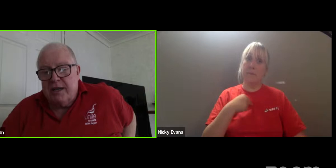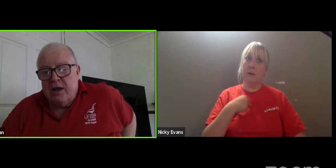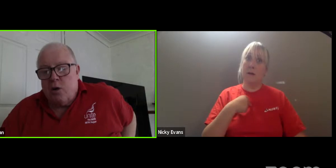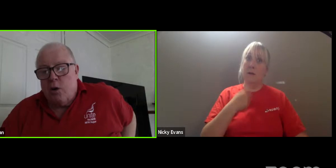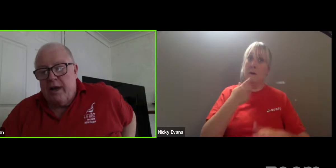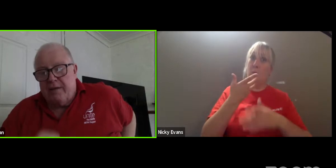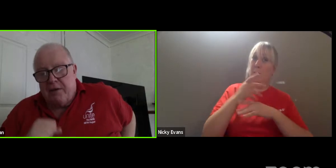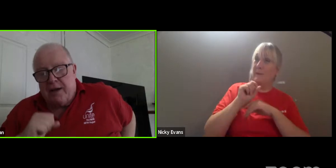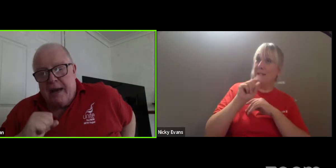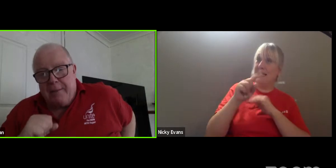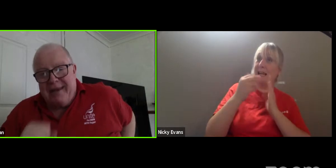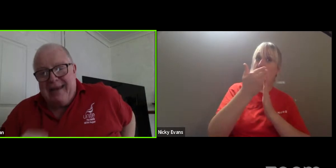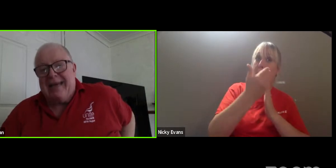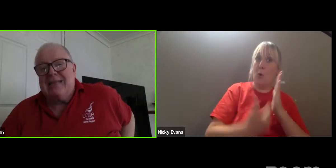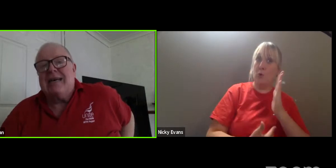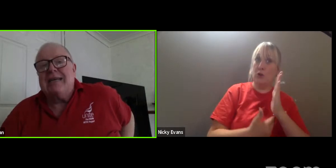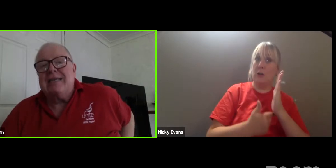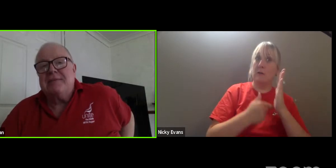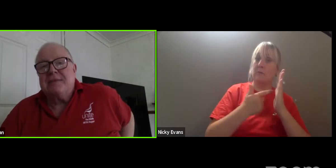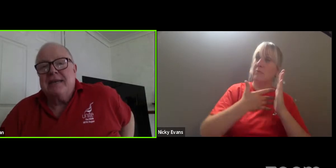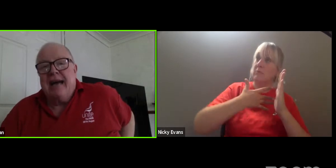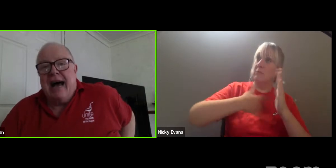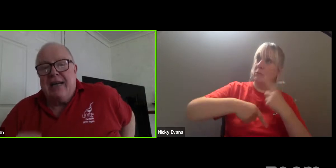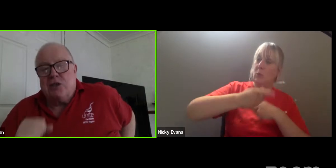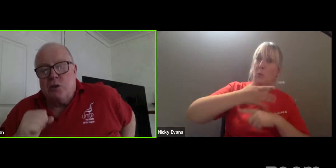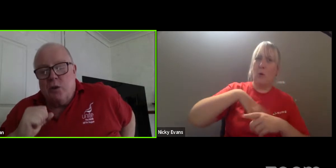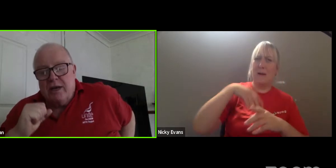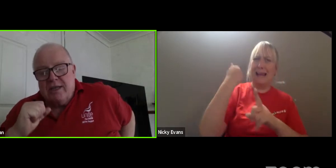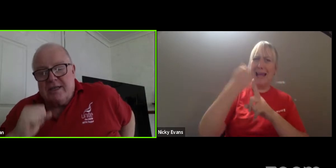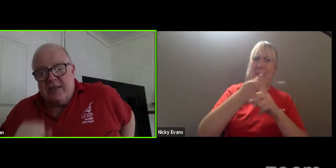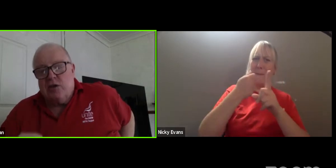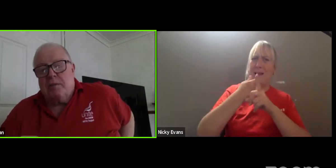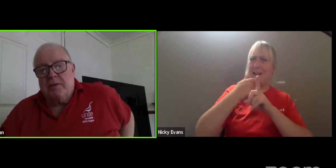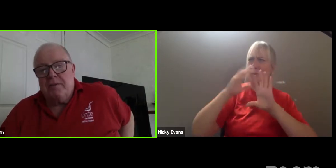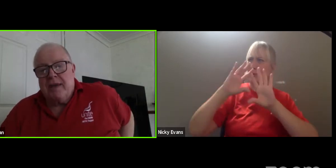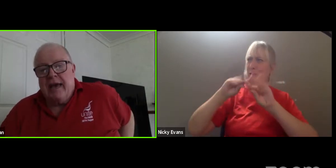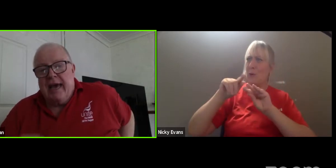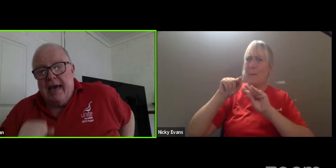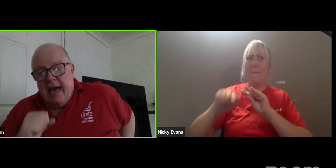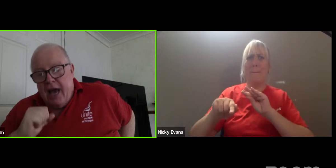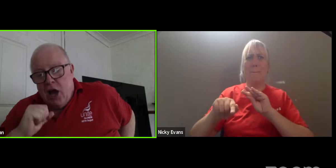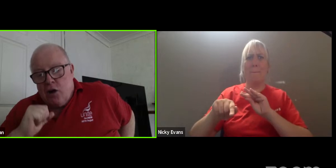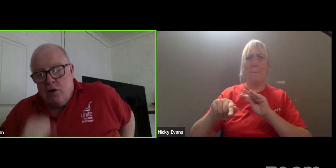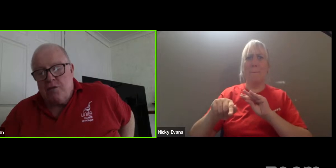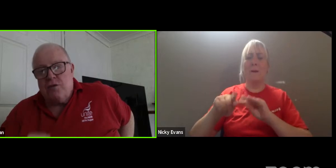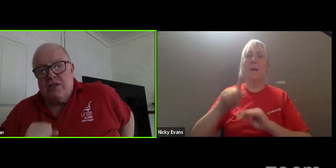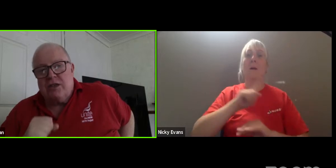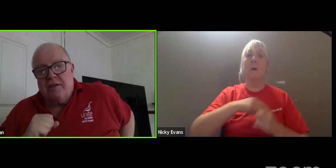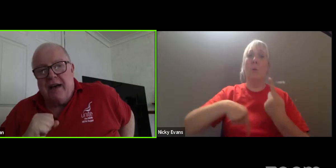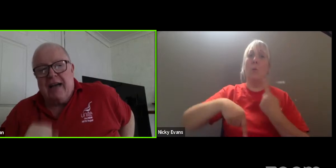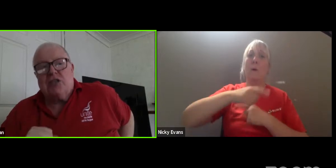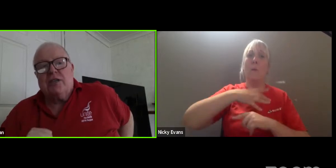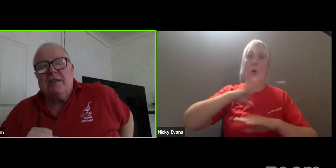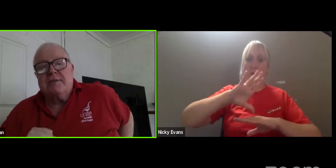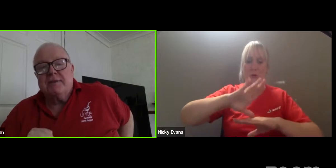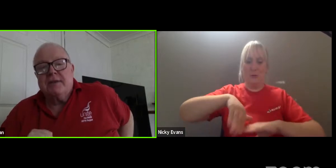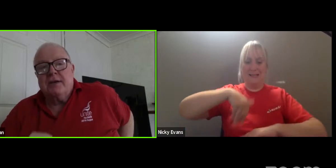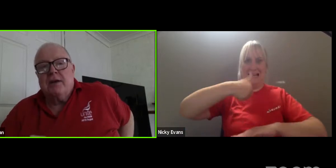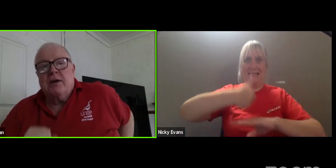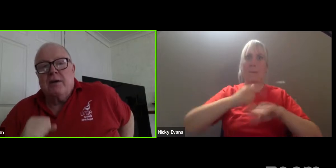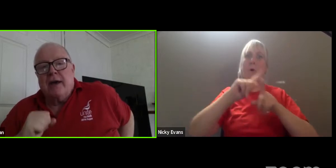motion calling for a campaign against that and to set up a conference of